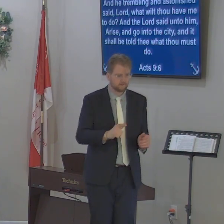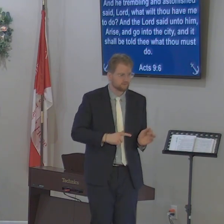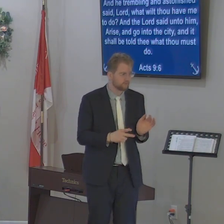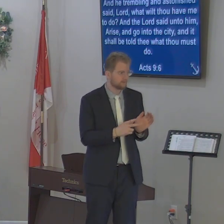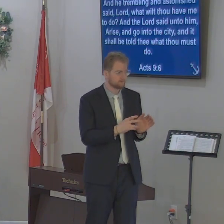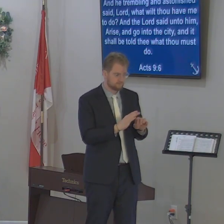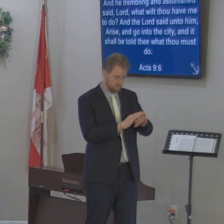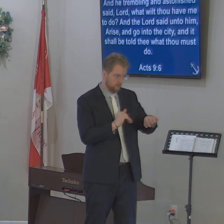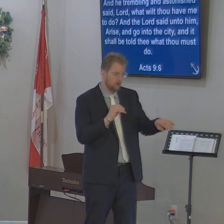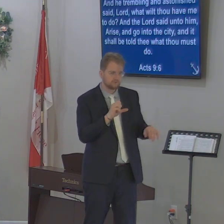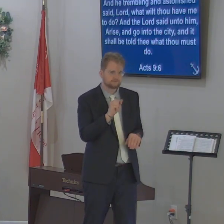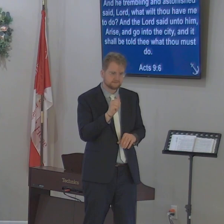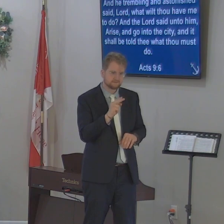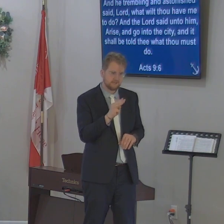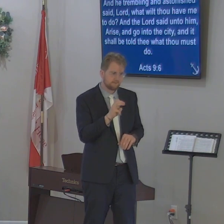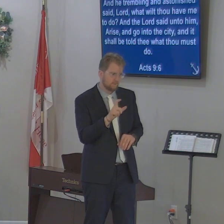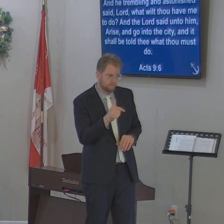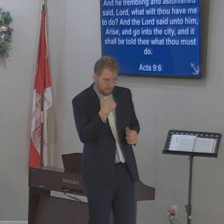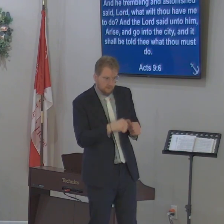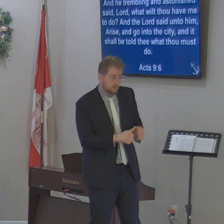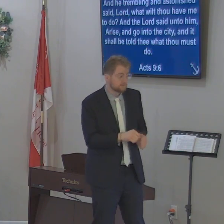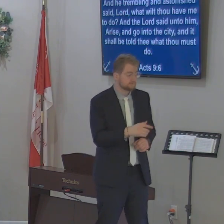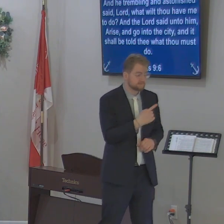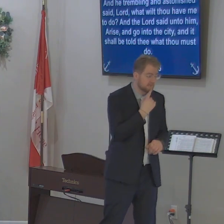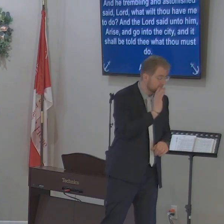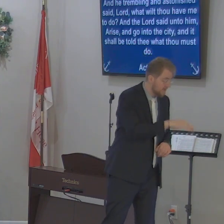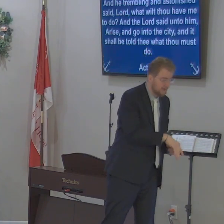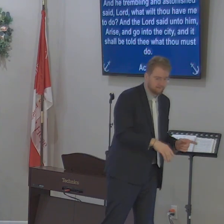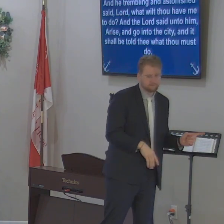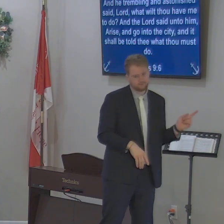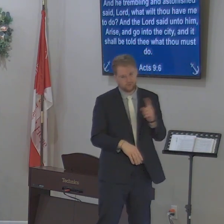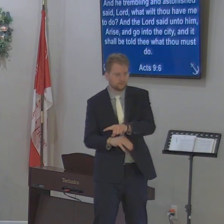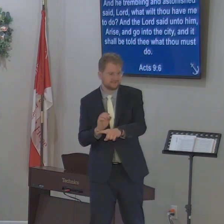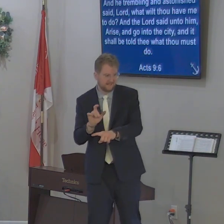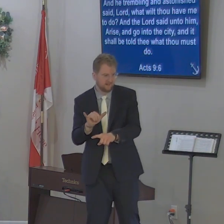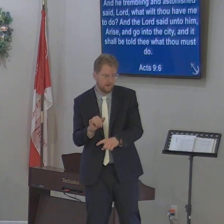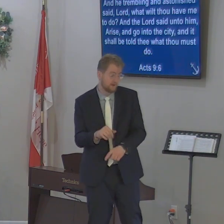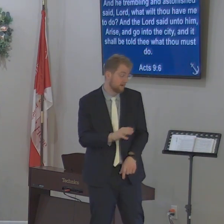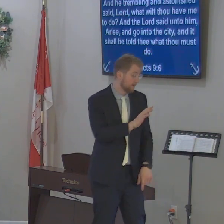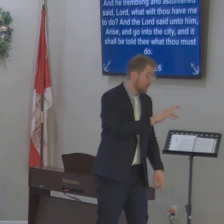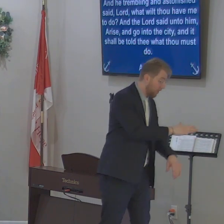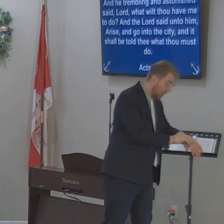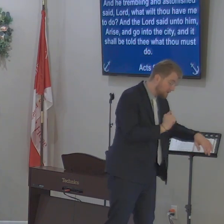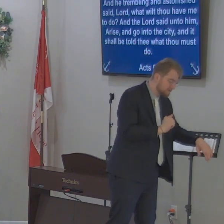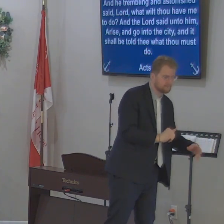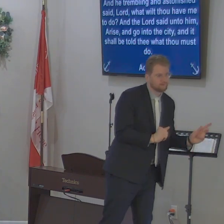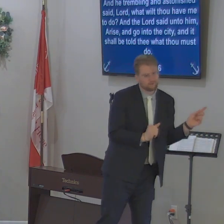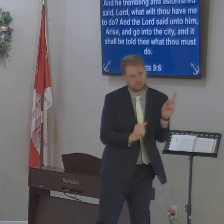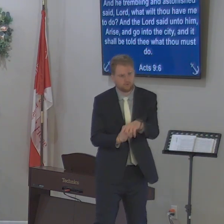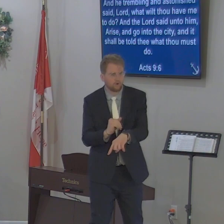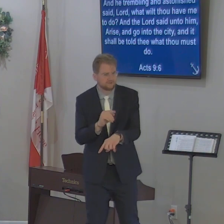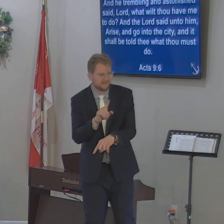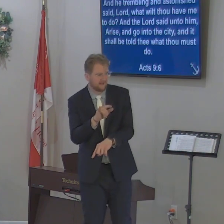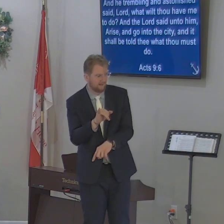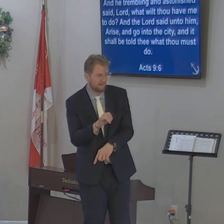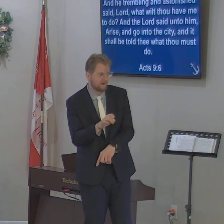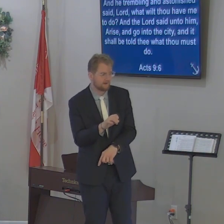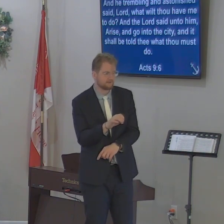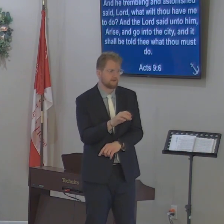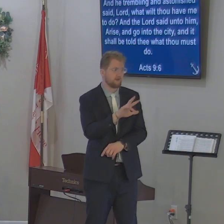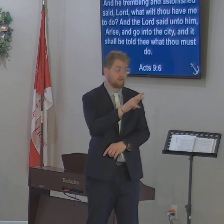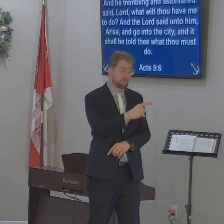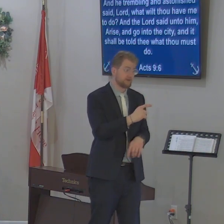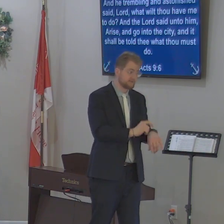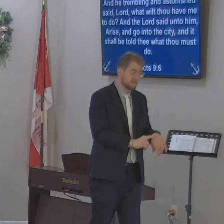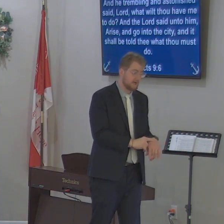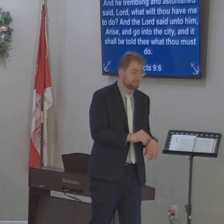does Samuel do? He gets up, goes to Eli. Gets up, goes to Eli. The third time he gets up and goes to Eli, Eli says, hang on, I ain't calling you, son. It's got